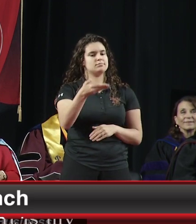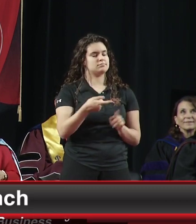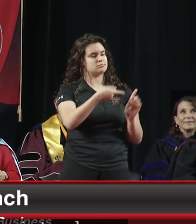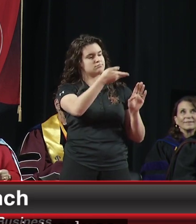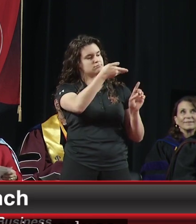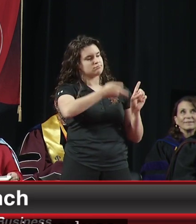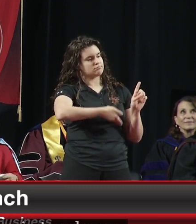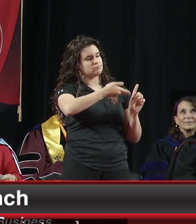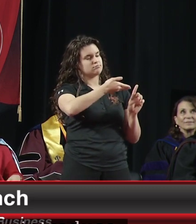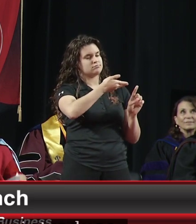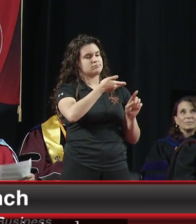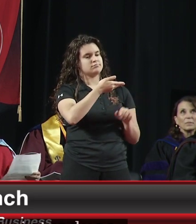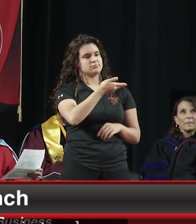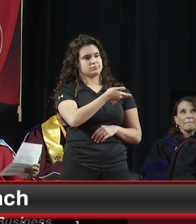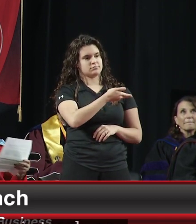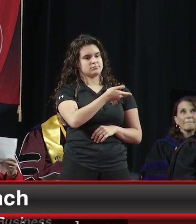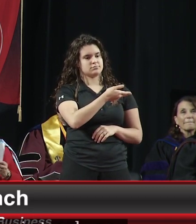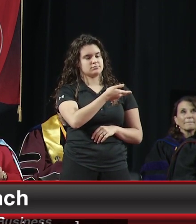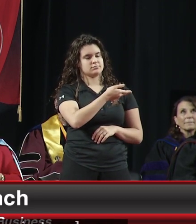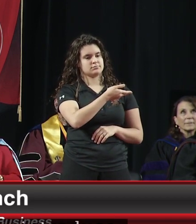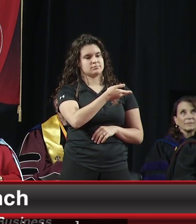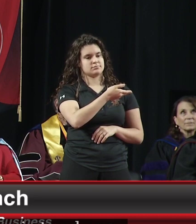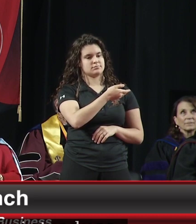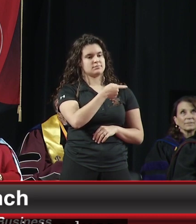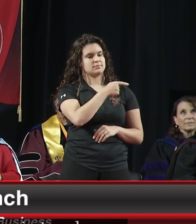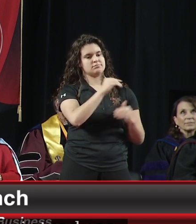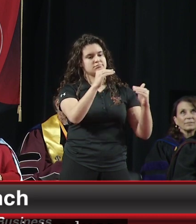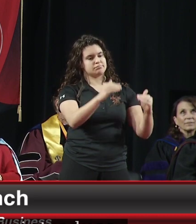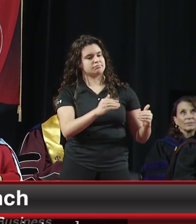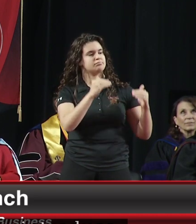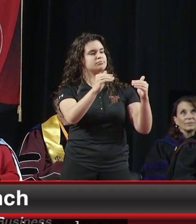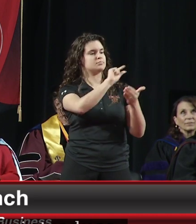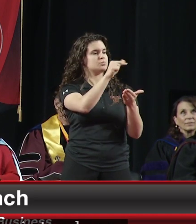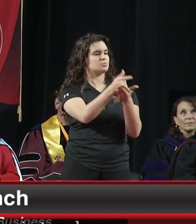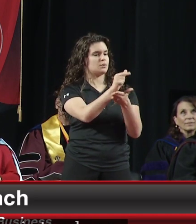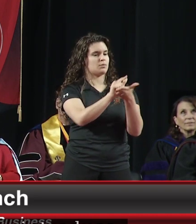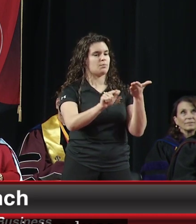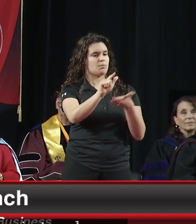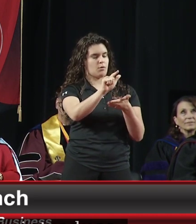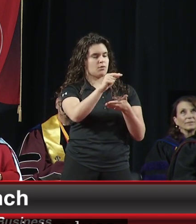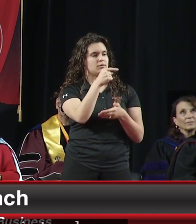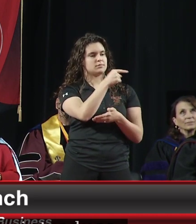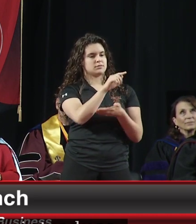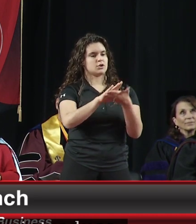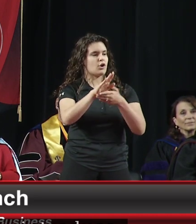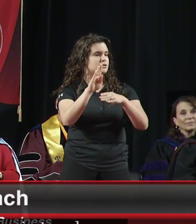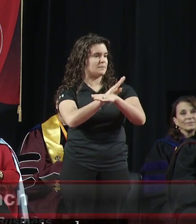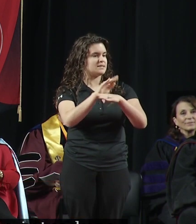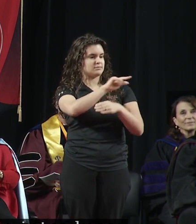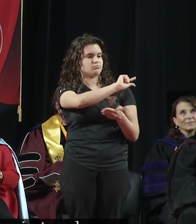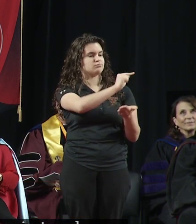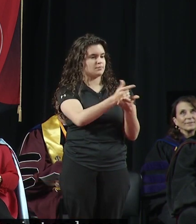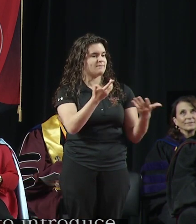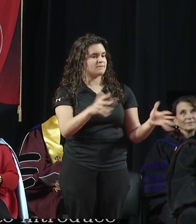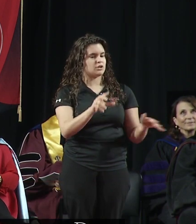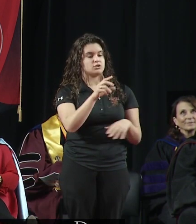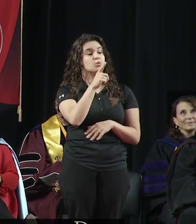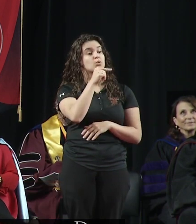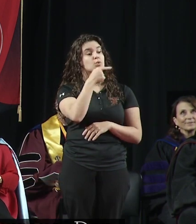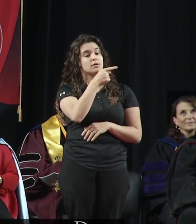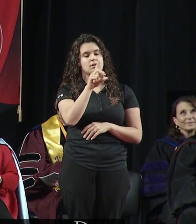you a distinguished alumnus of Lamar University and the College of Business, Don